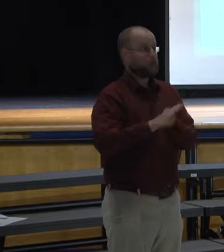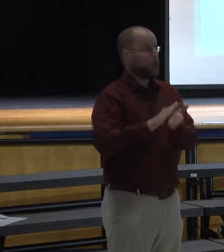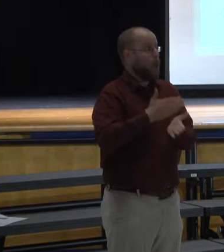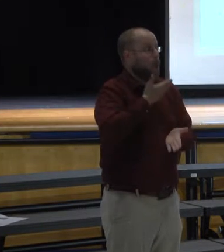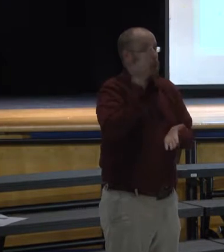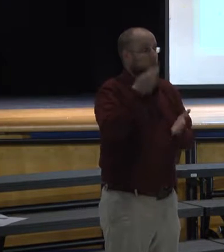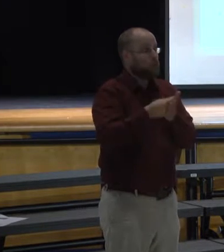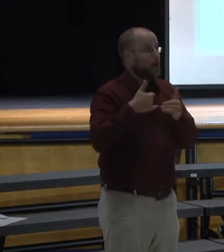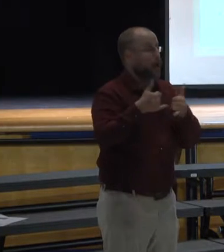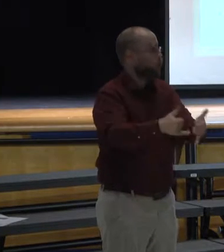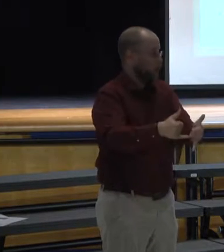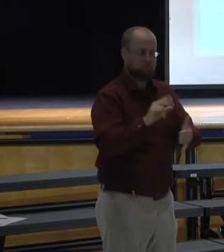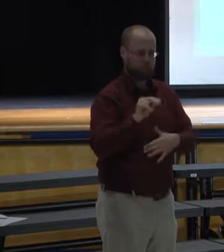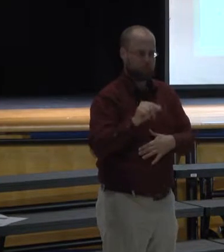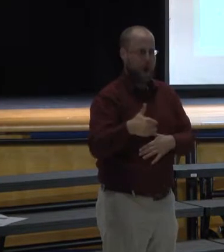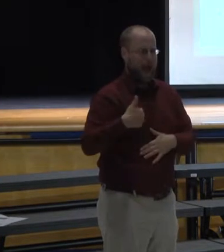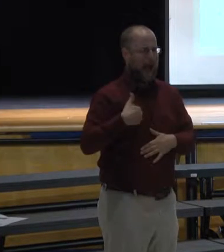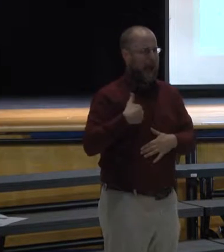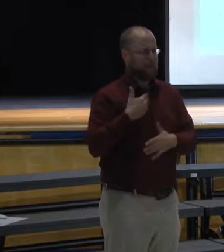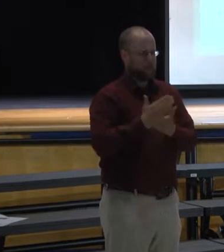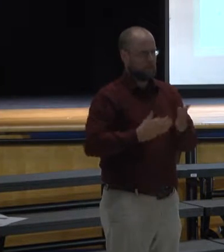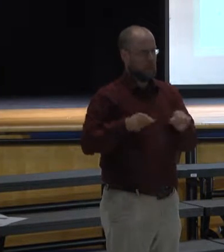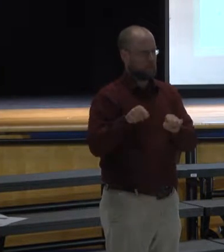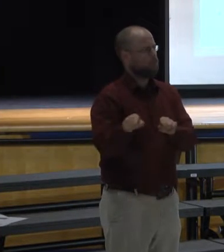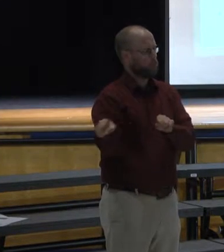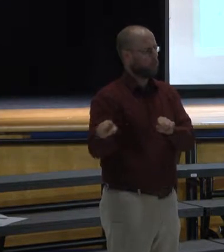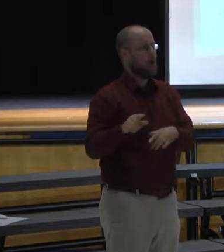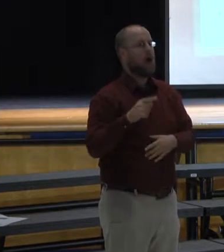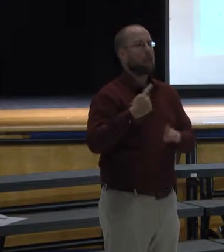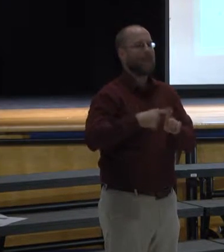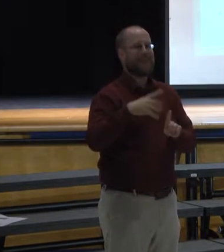outside sources for scholarships.